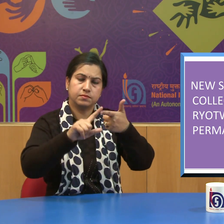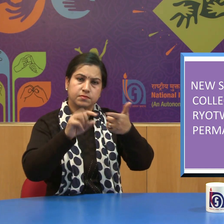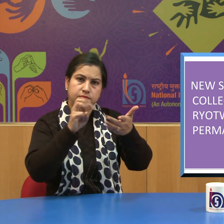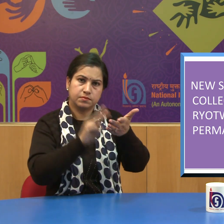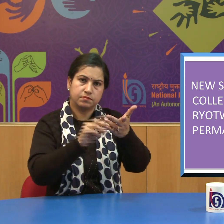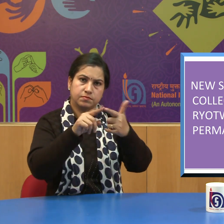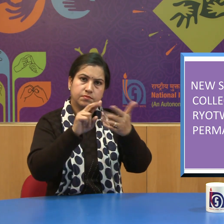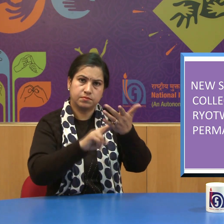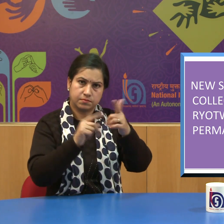and